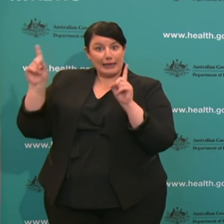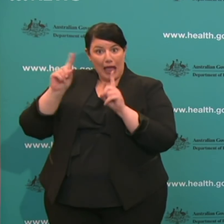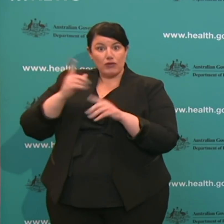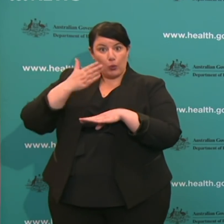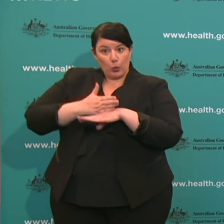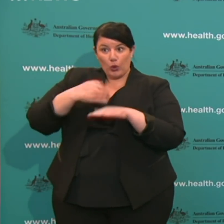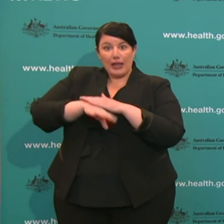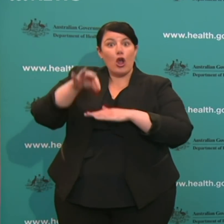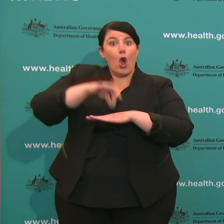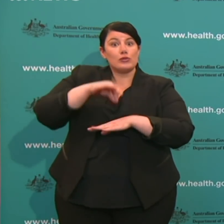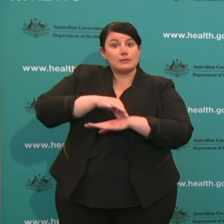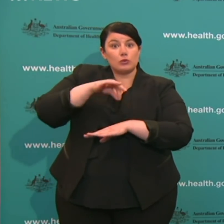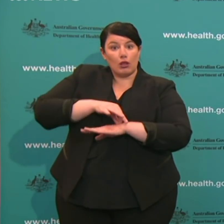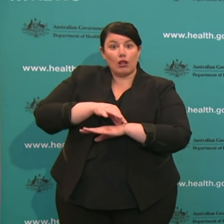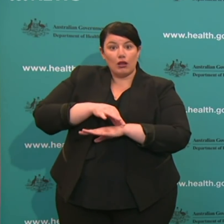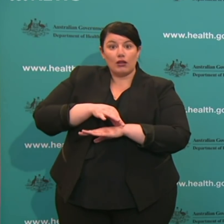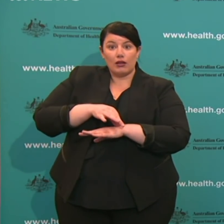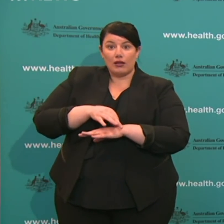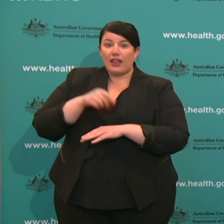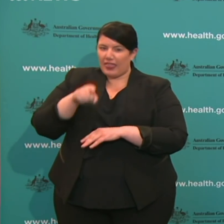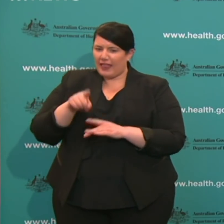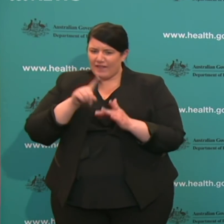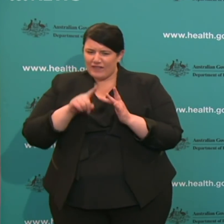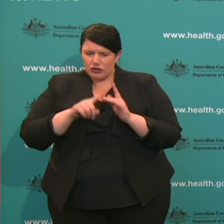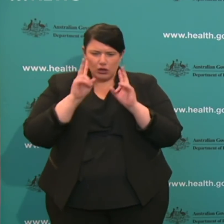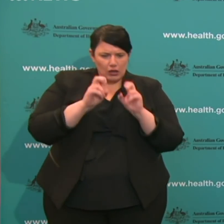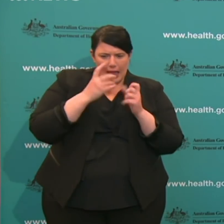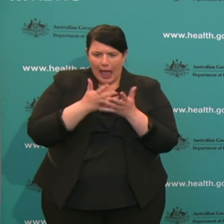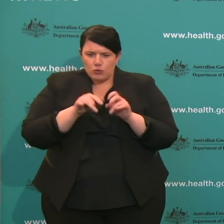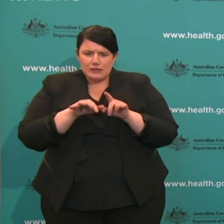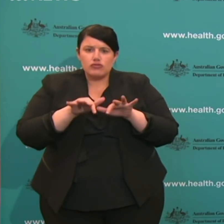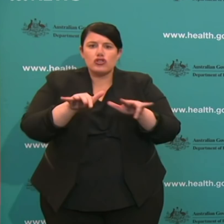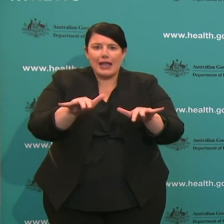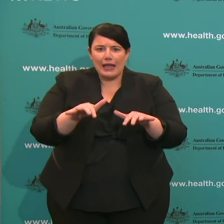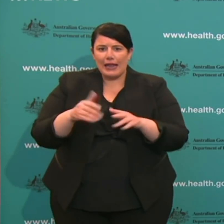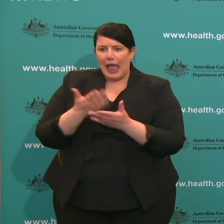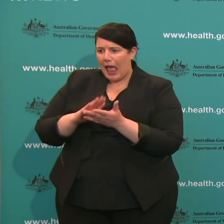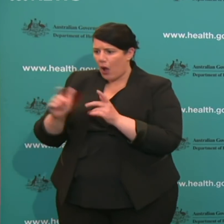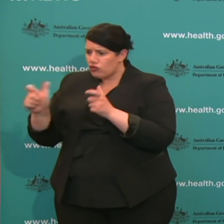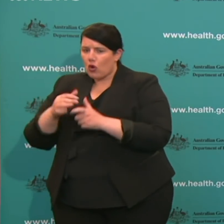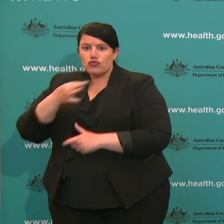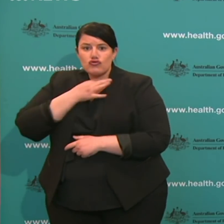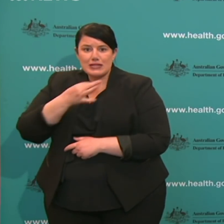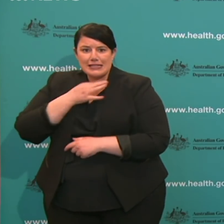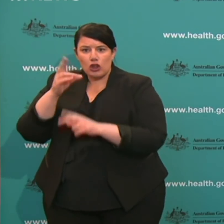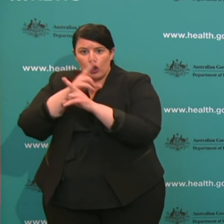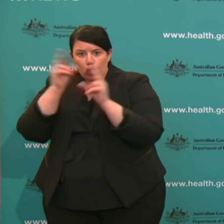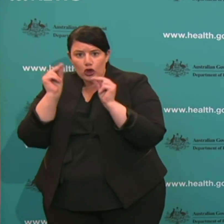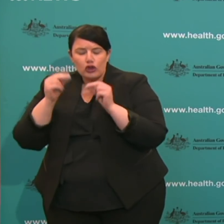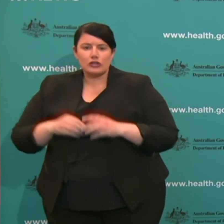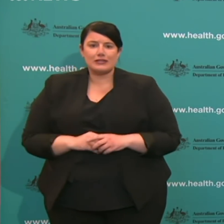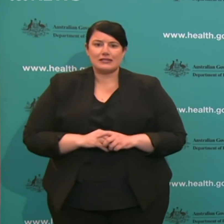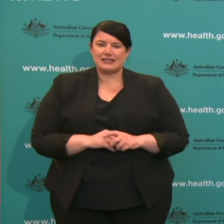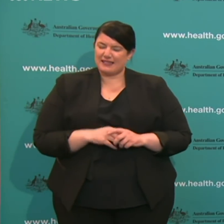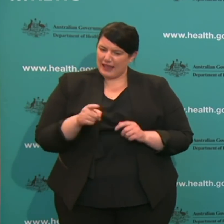in our hospitals today. They're infectious disease physicians. They're infection control nurses. They're experts in this